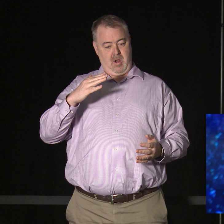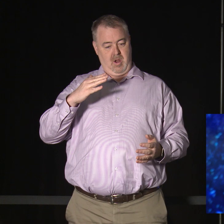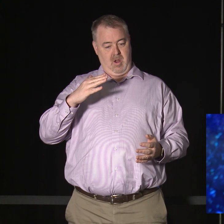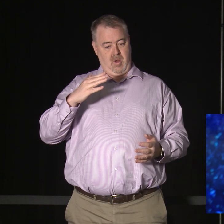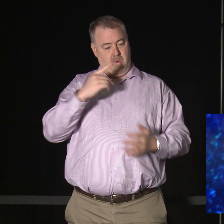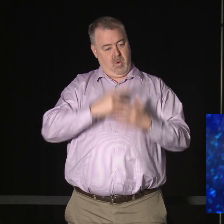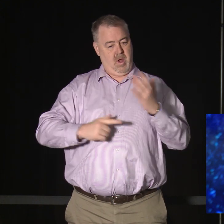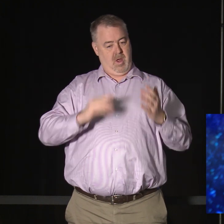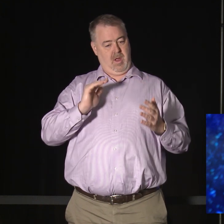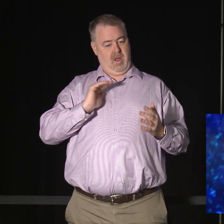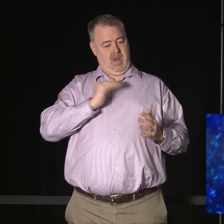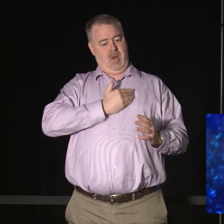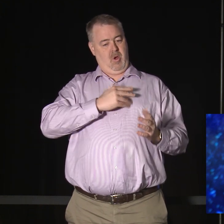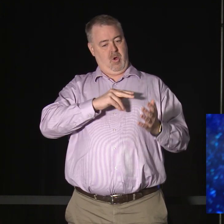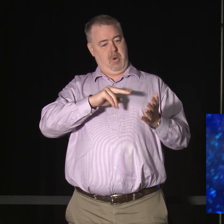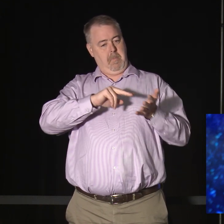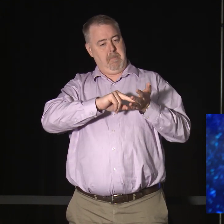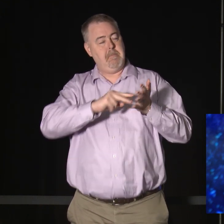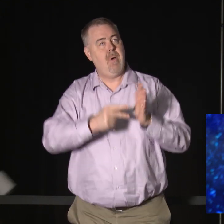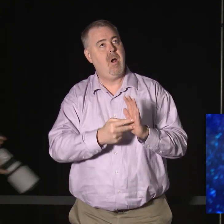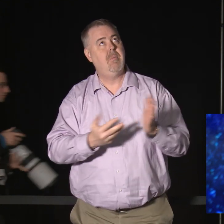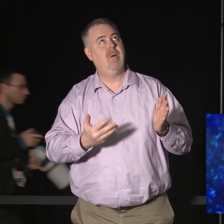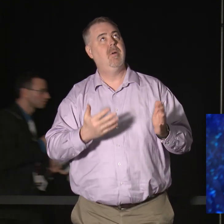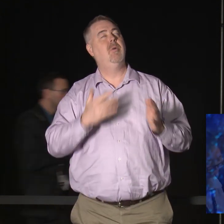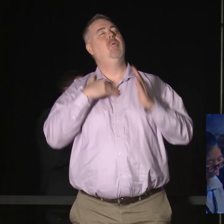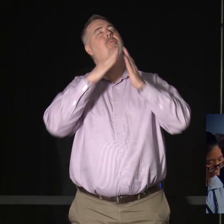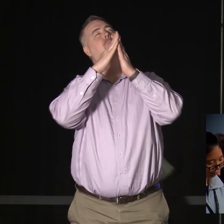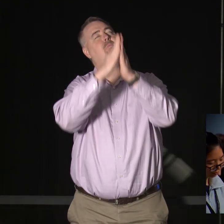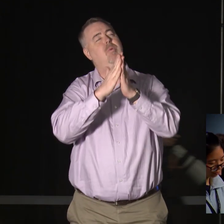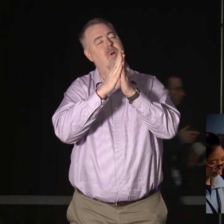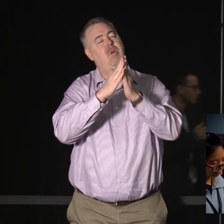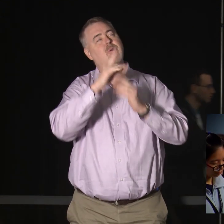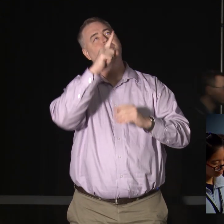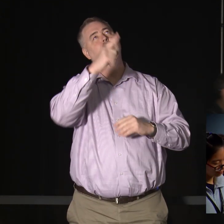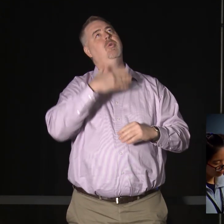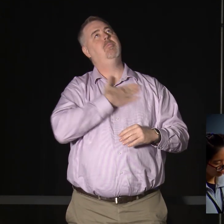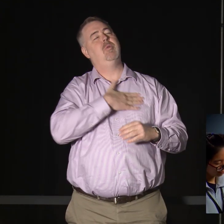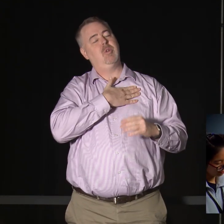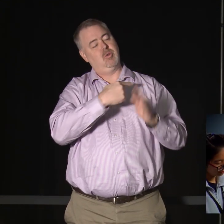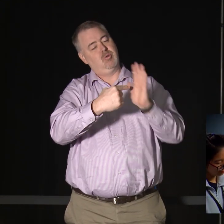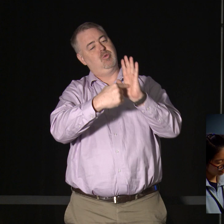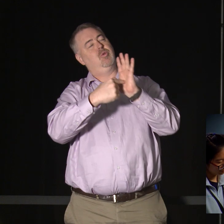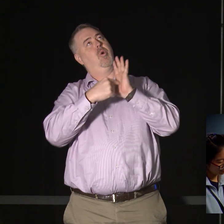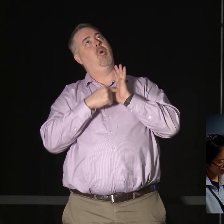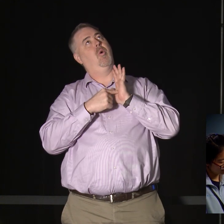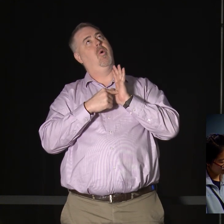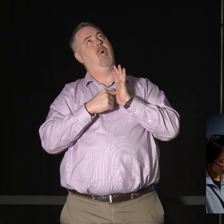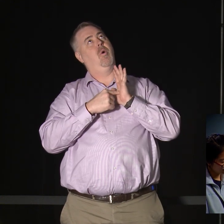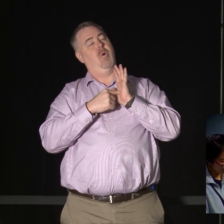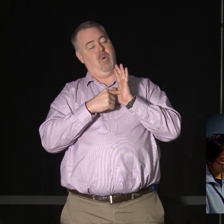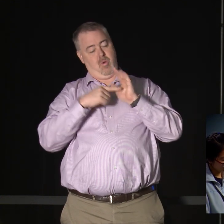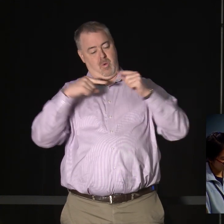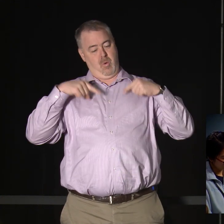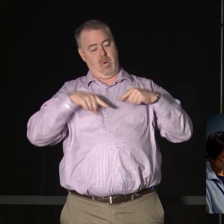prayer is that you would reveal these things to us as we yield ourselves to you.